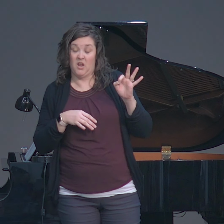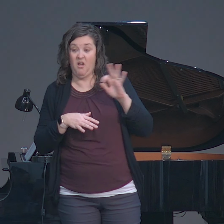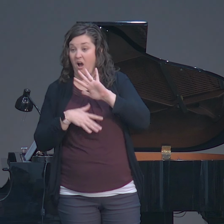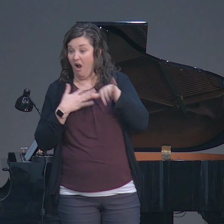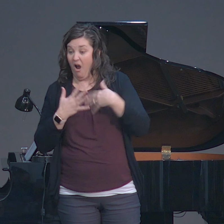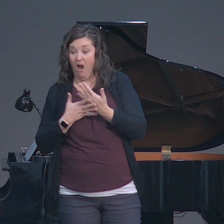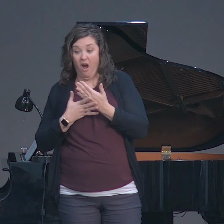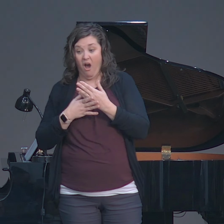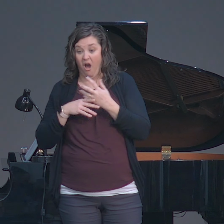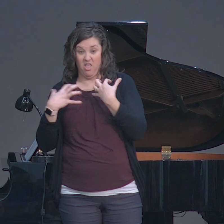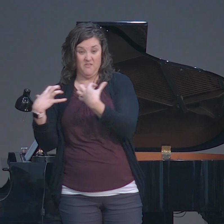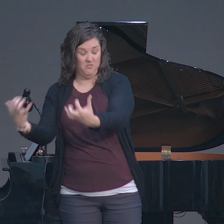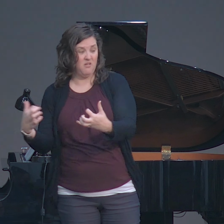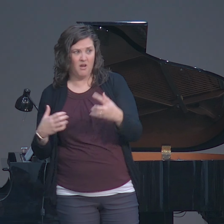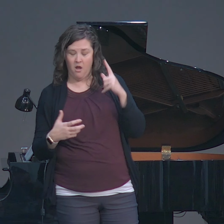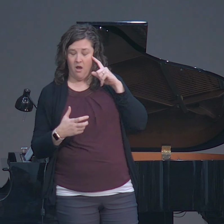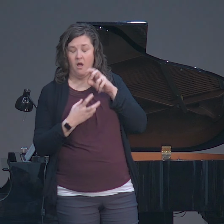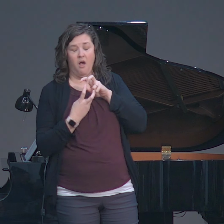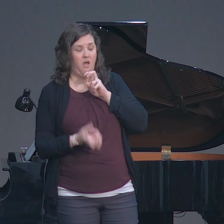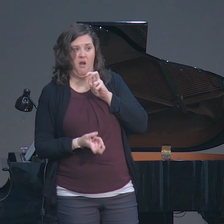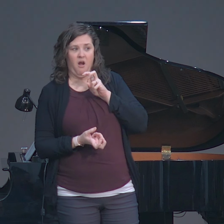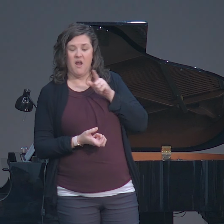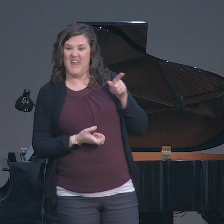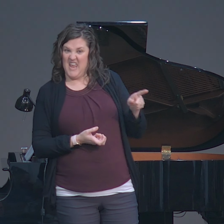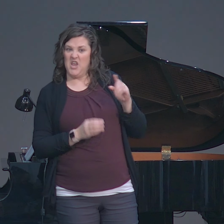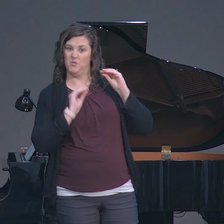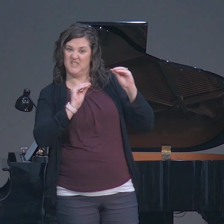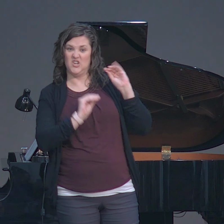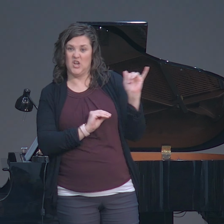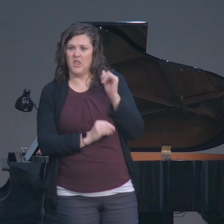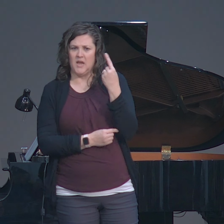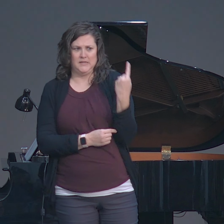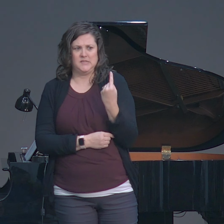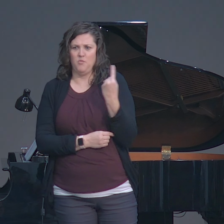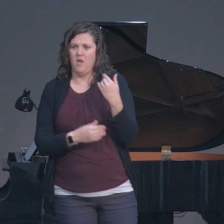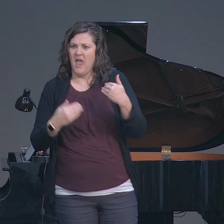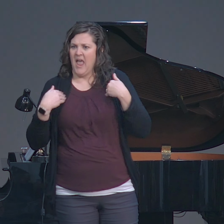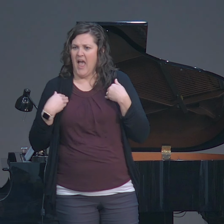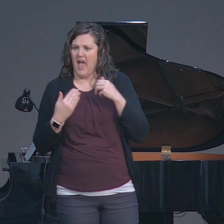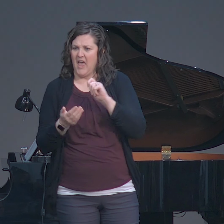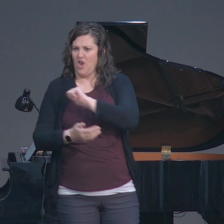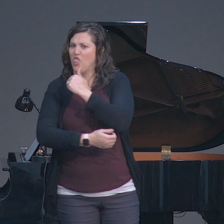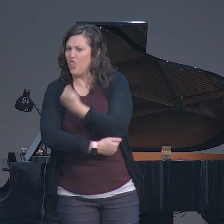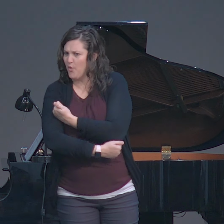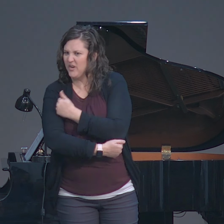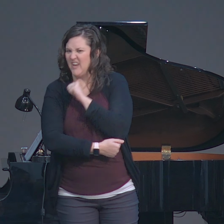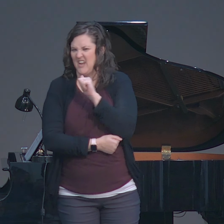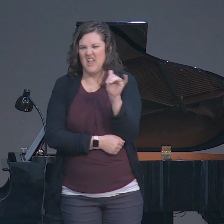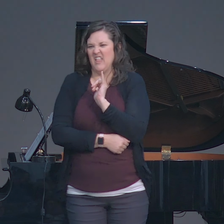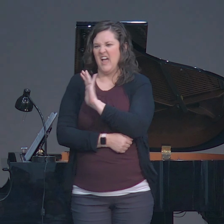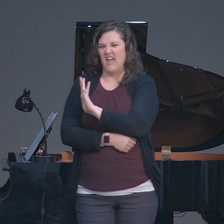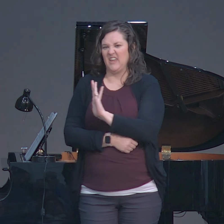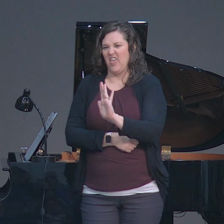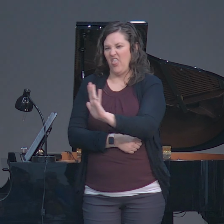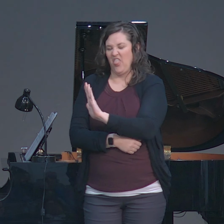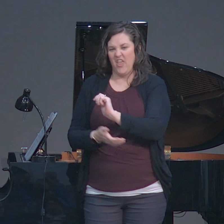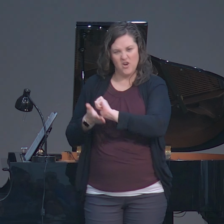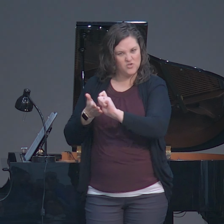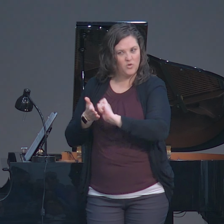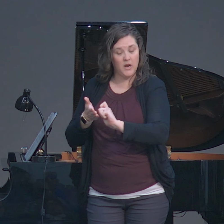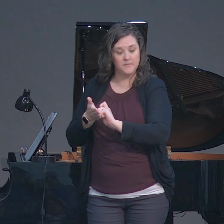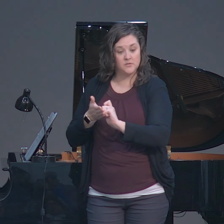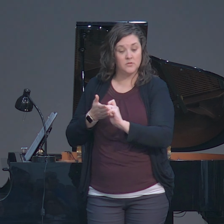teaching them as one who had authority, not as one of their scribes." Or after he calmed a